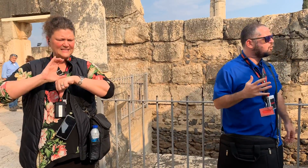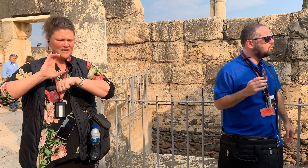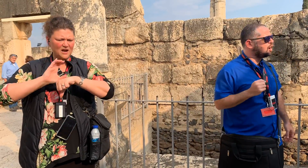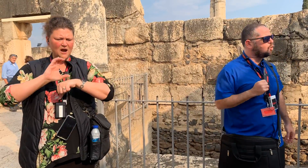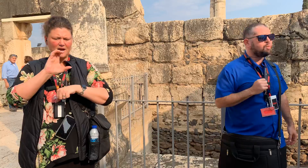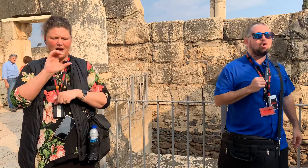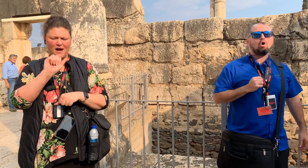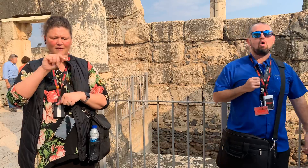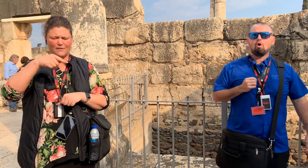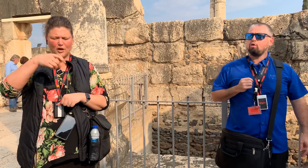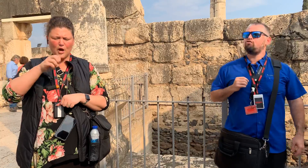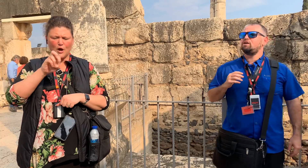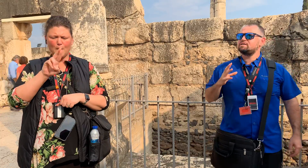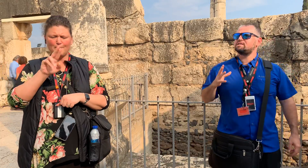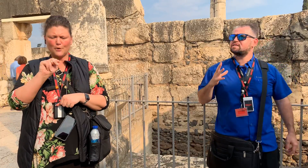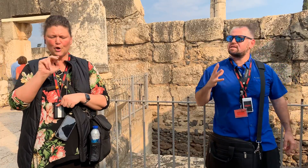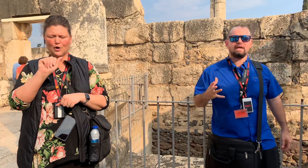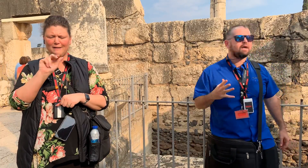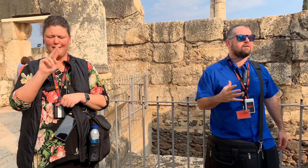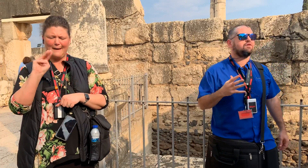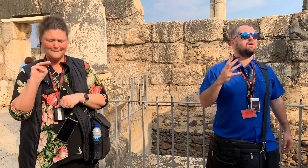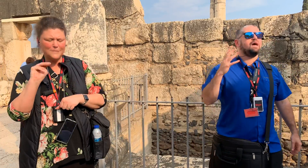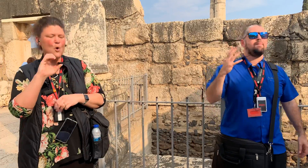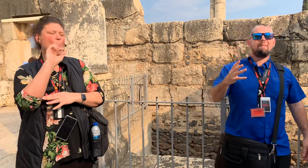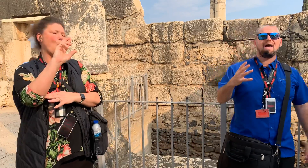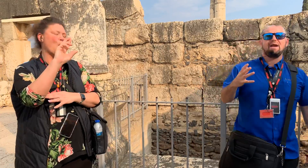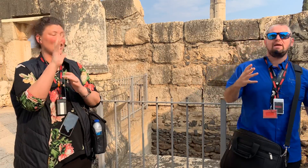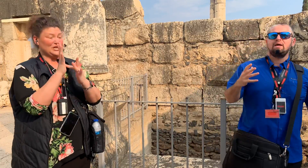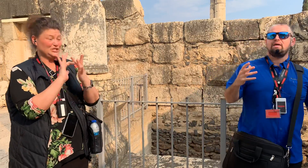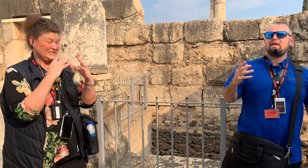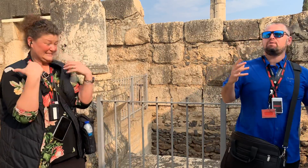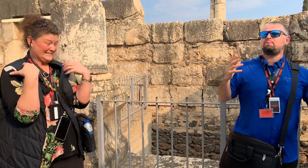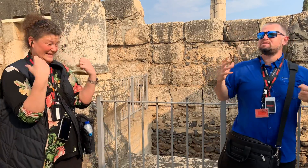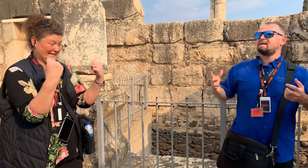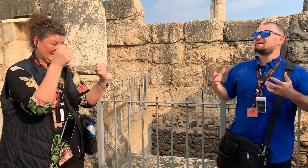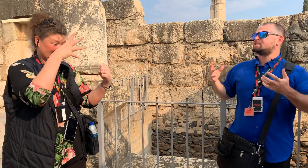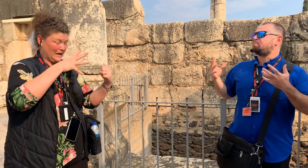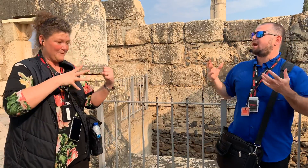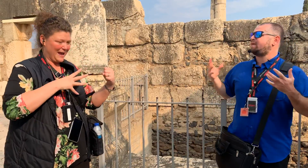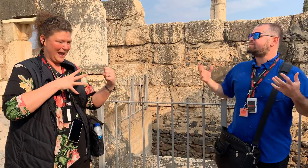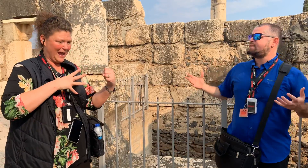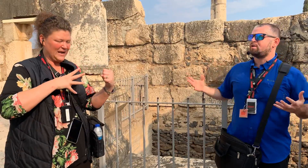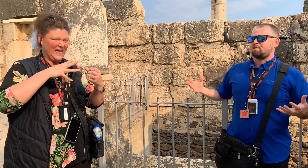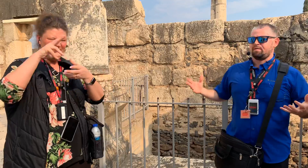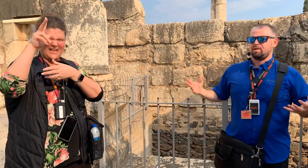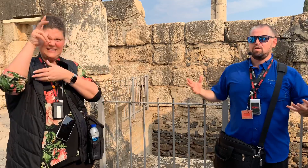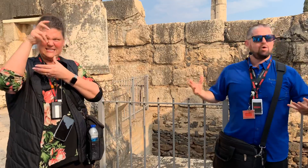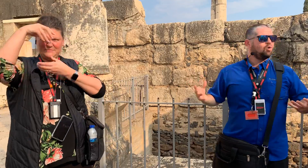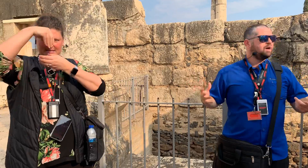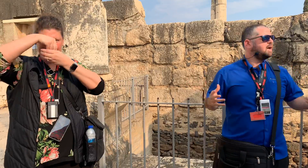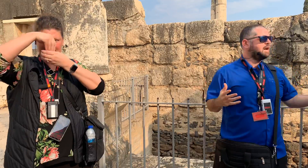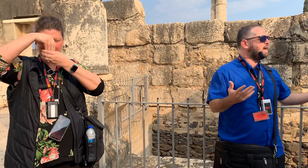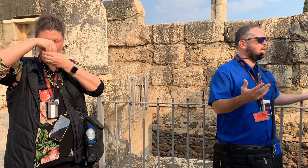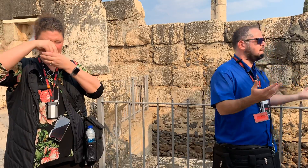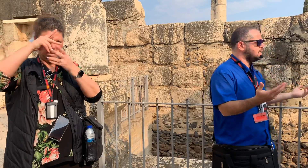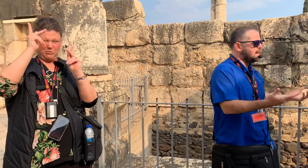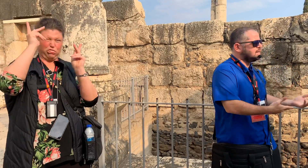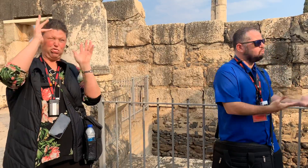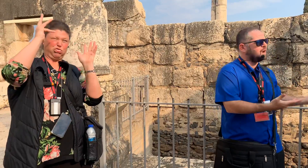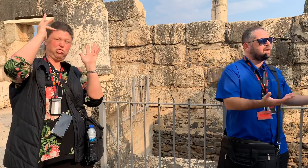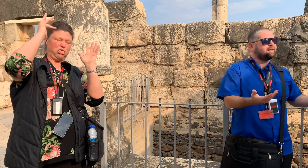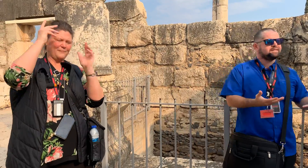of Capernaum, or Jesus healed a man that possessed by a demon. Okay,